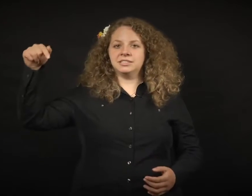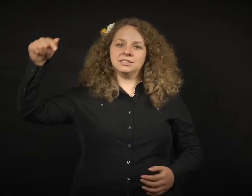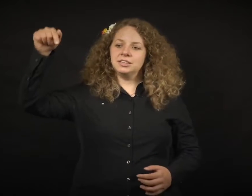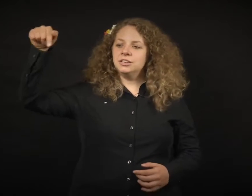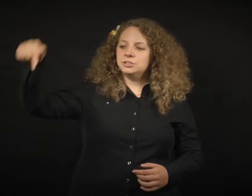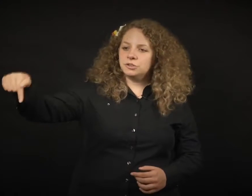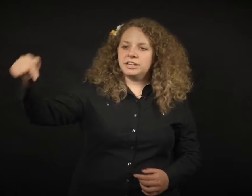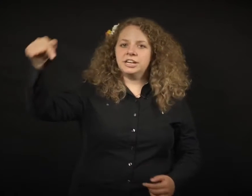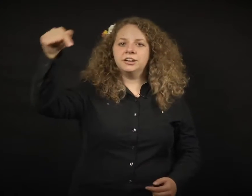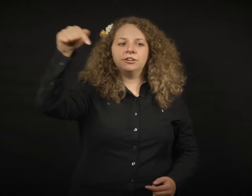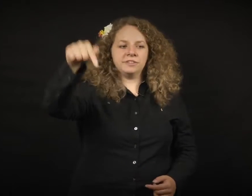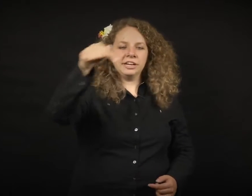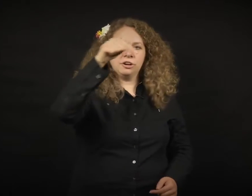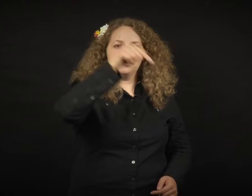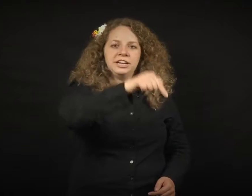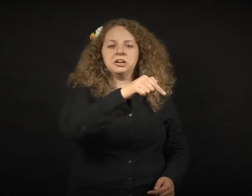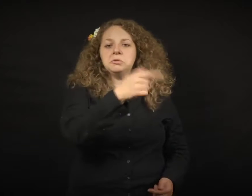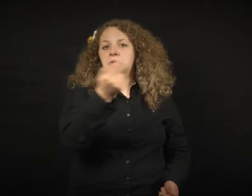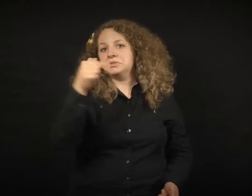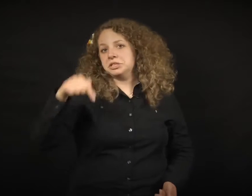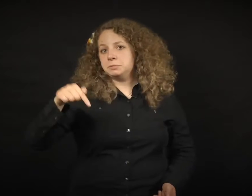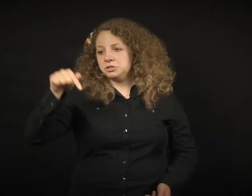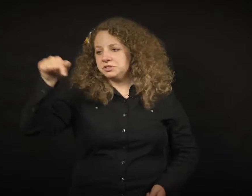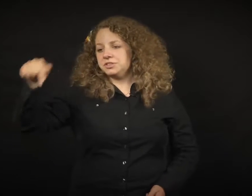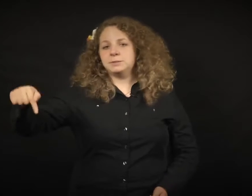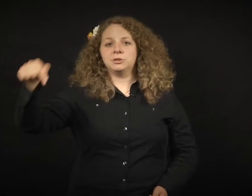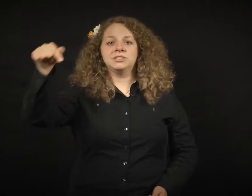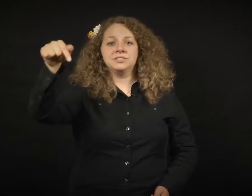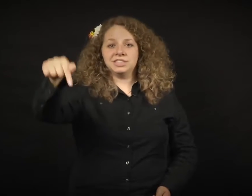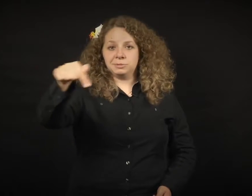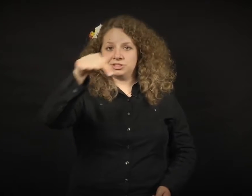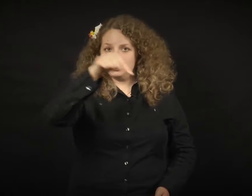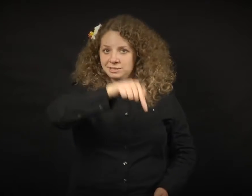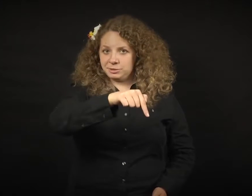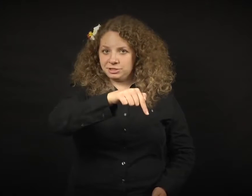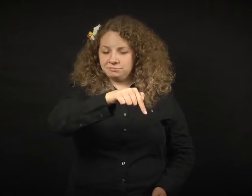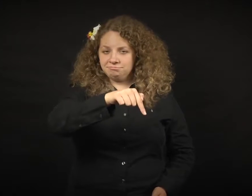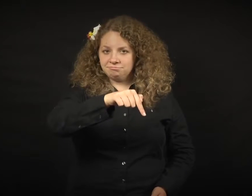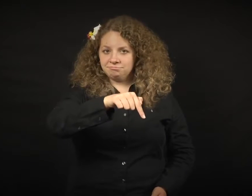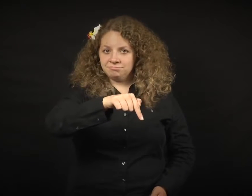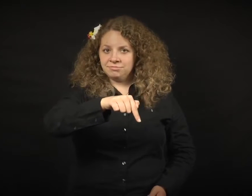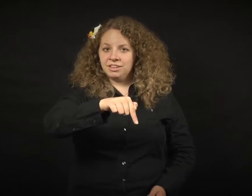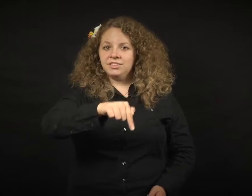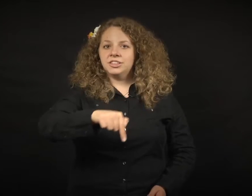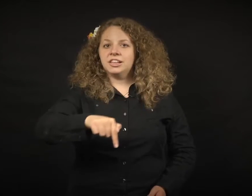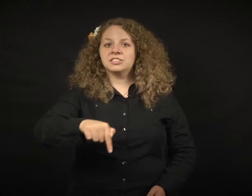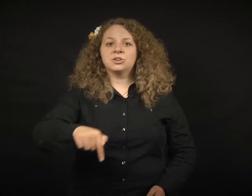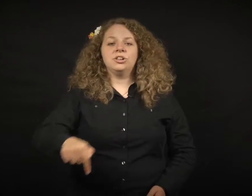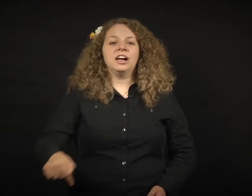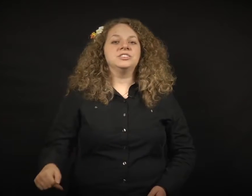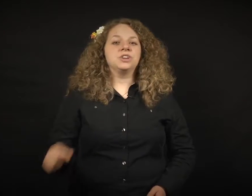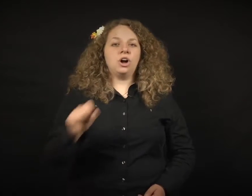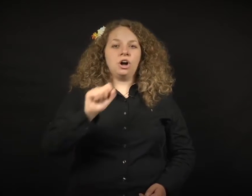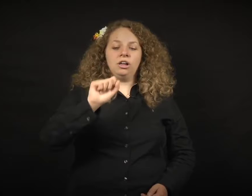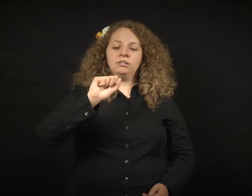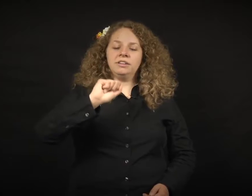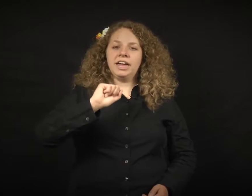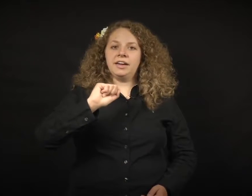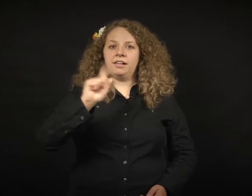places. So over here, over here, over here, or this person, this person, this person, this person. The lexicalized all,